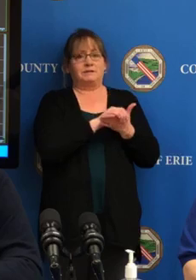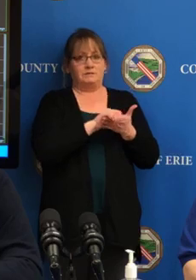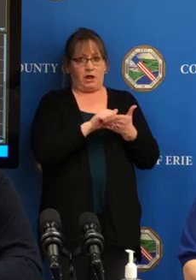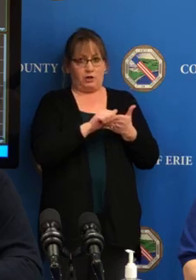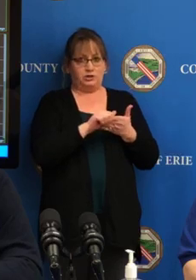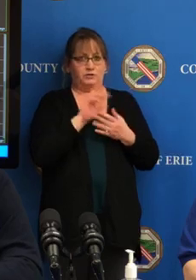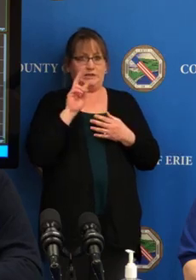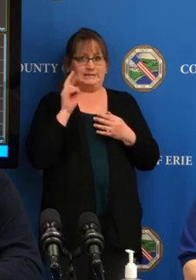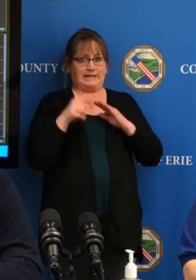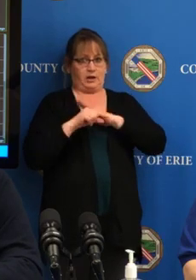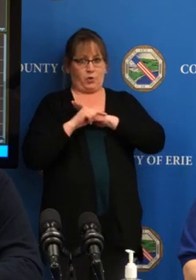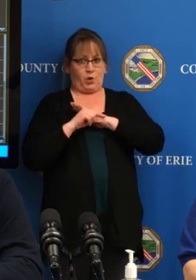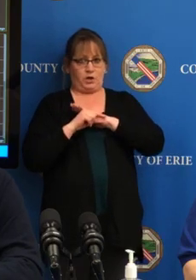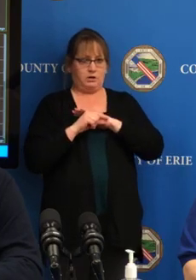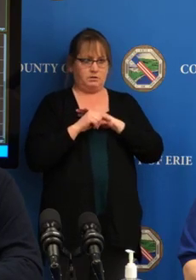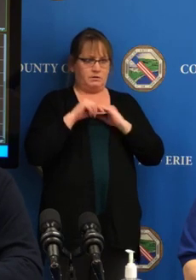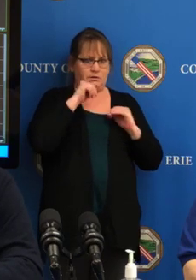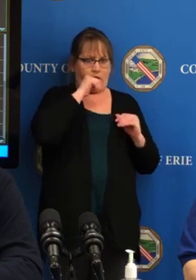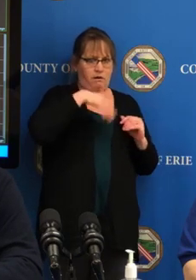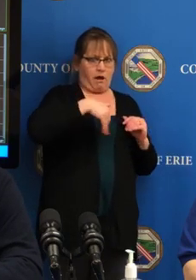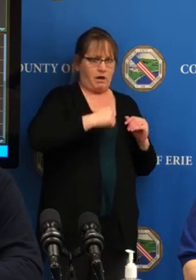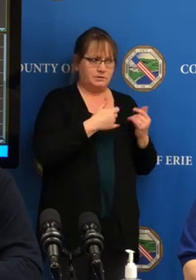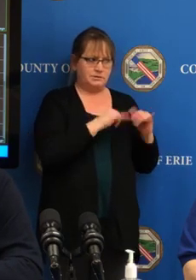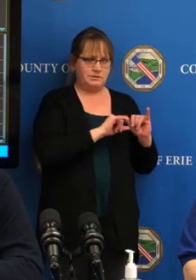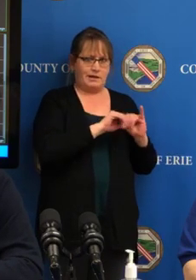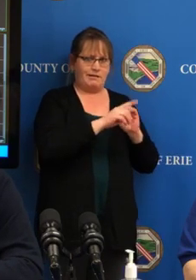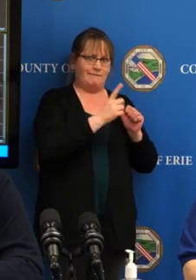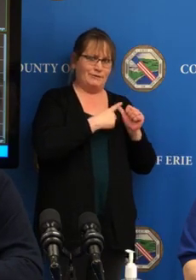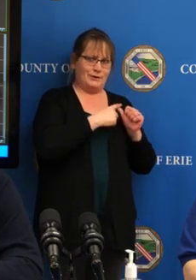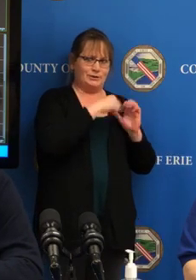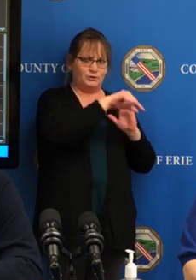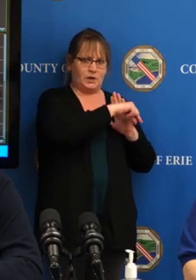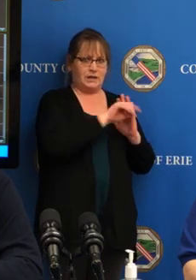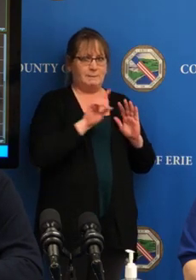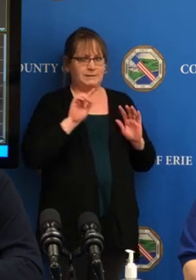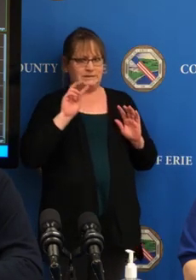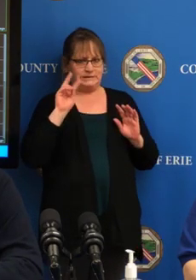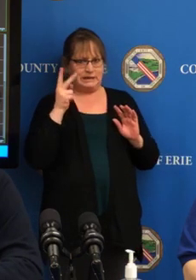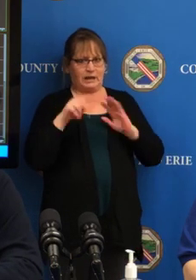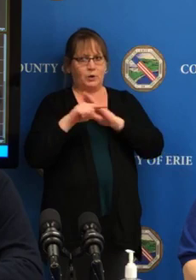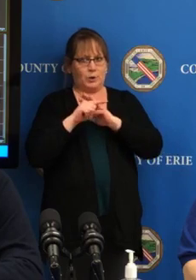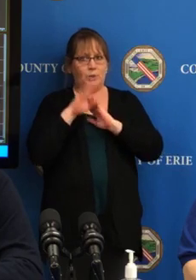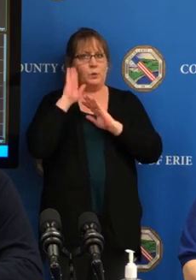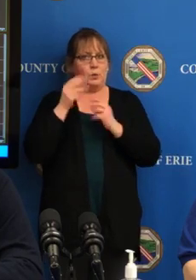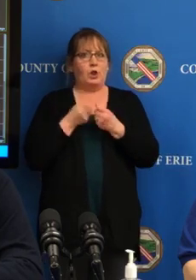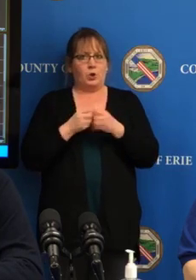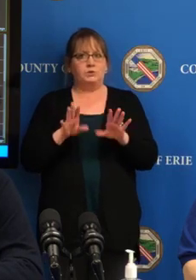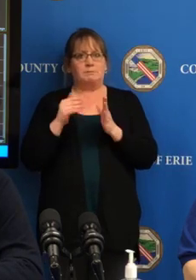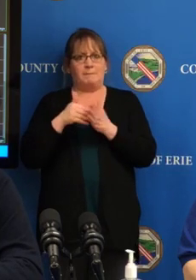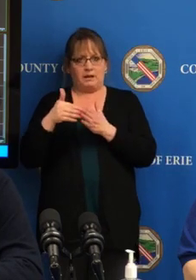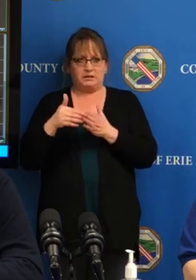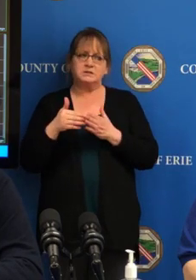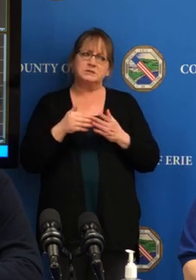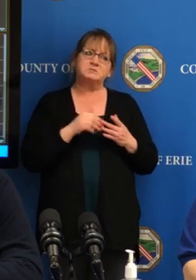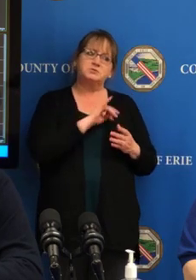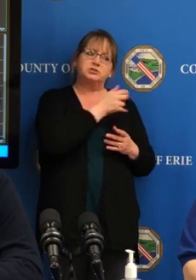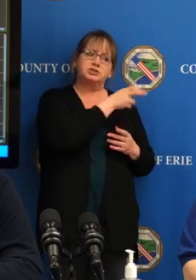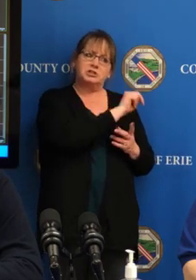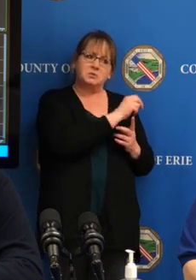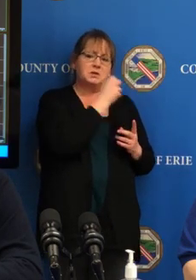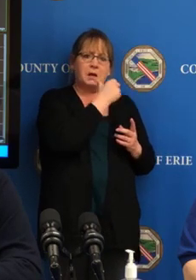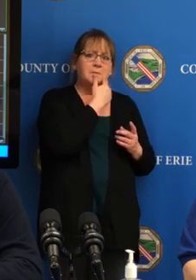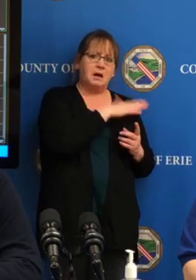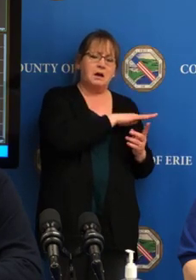even in the second quarter yet because we're still in the first quarter of 2020, but the second quarter of 20. We did pretty good for January